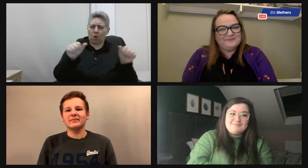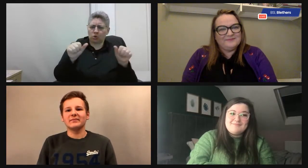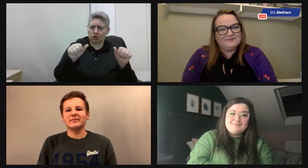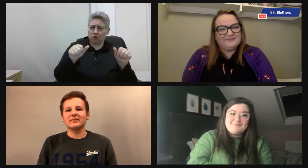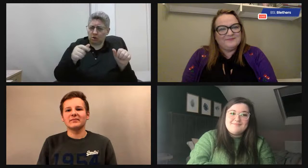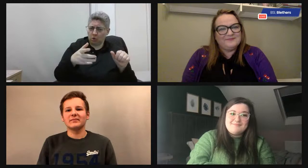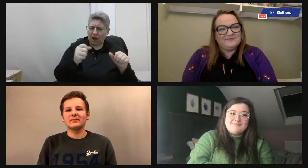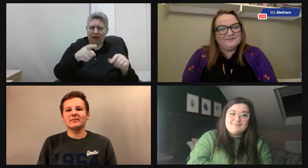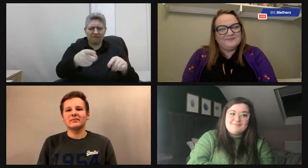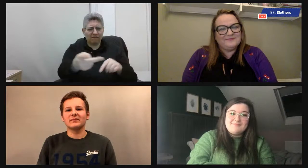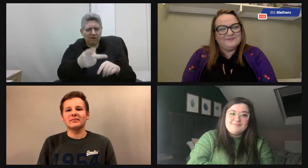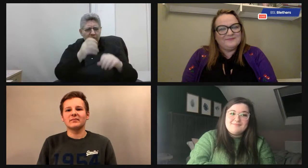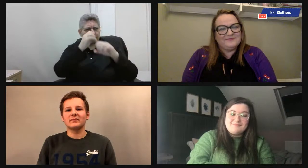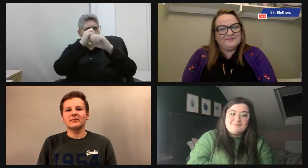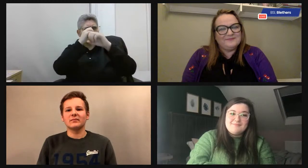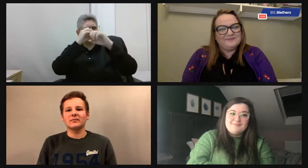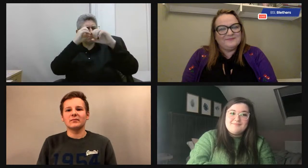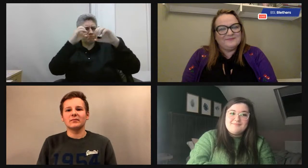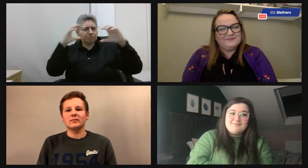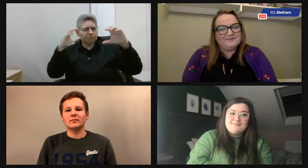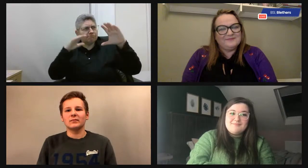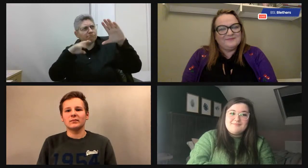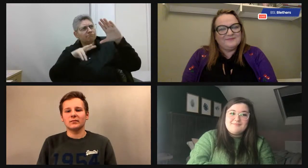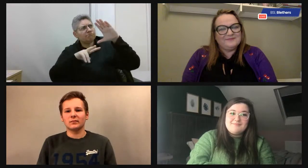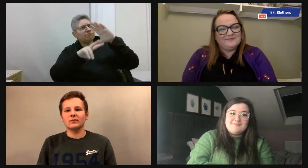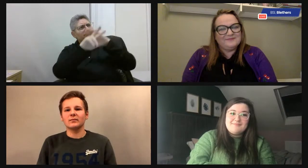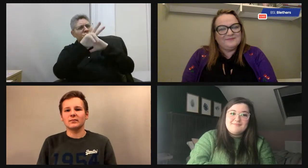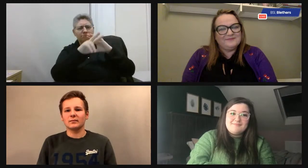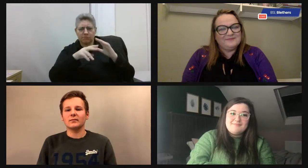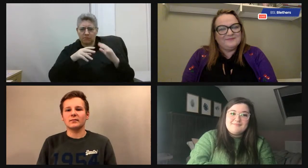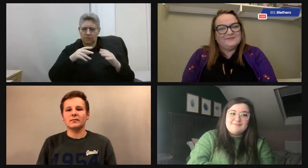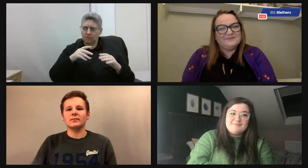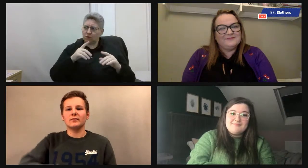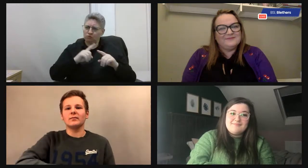we've talked about tips for mental health and well-being,